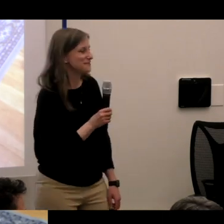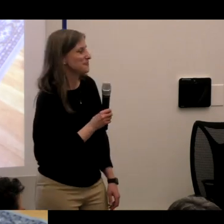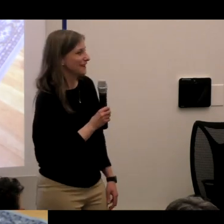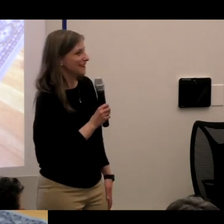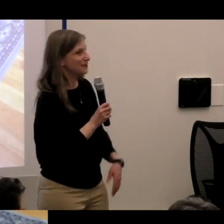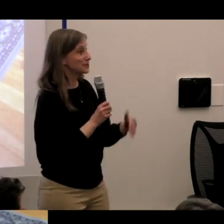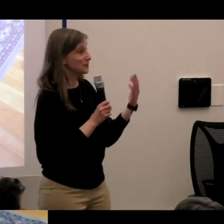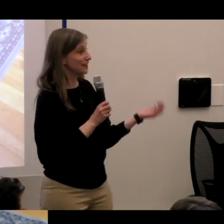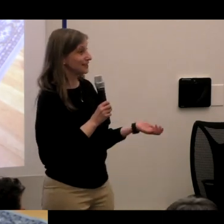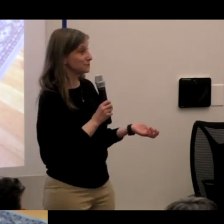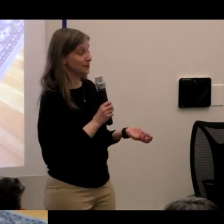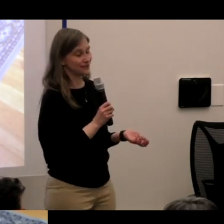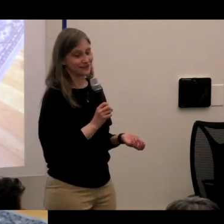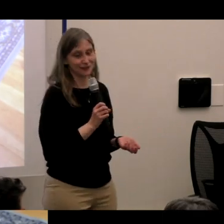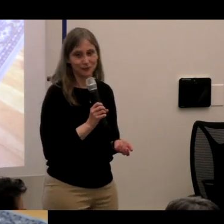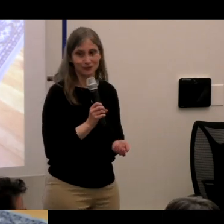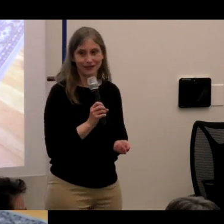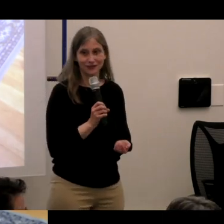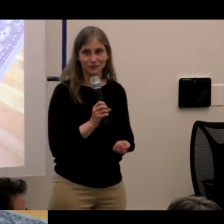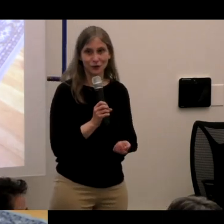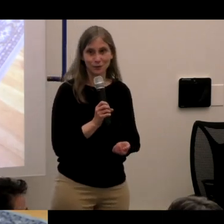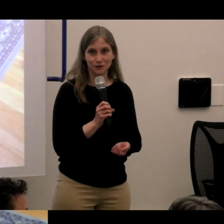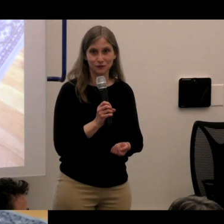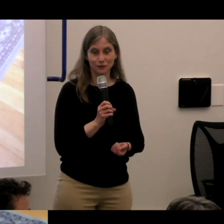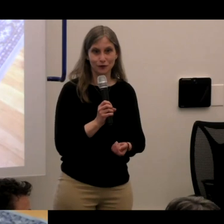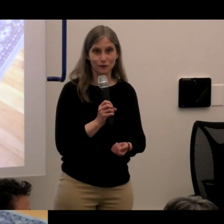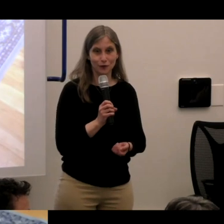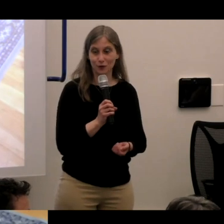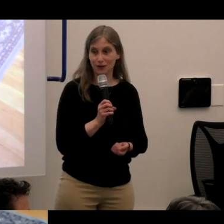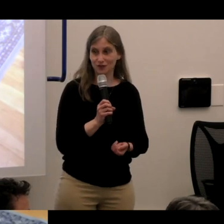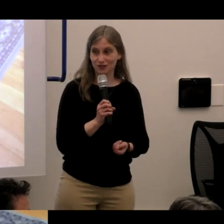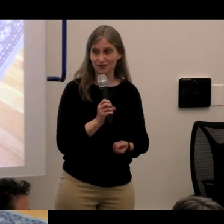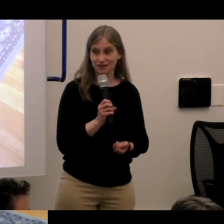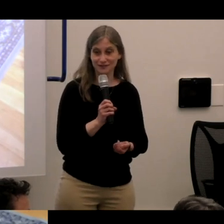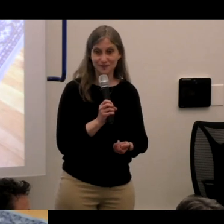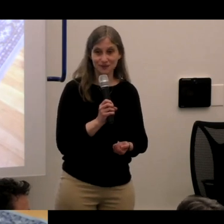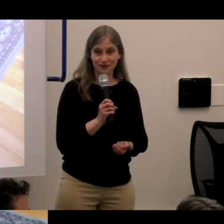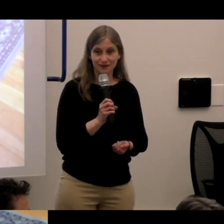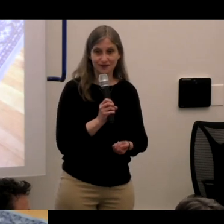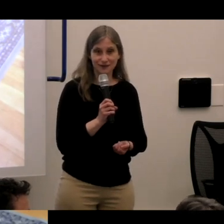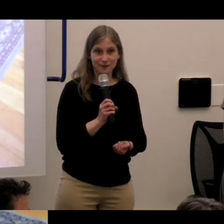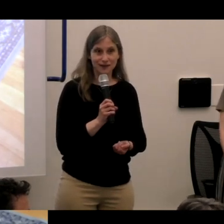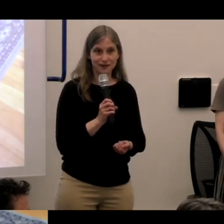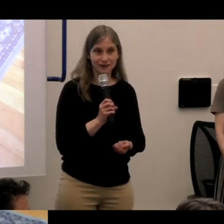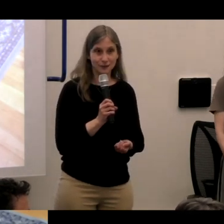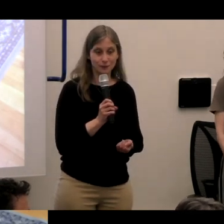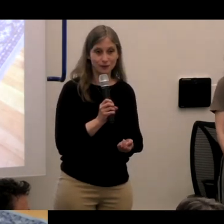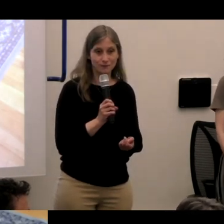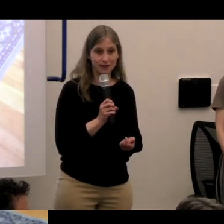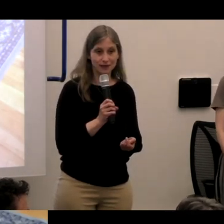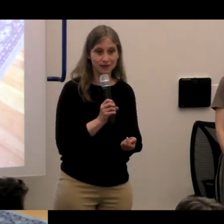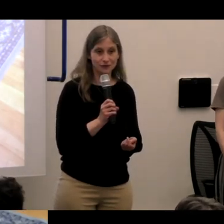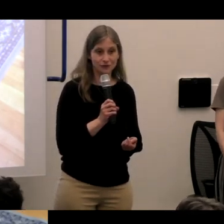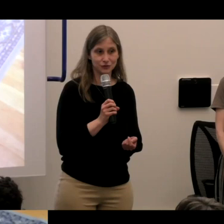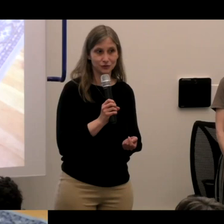Nice. So at this point in time, we would like to open the floor for questions. And I think what we